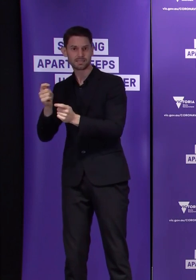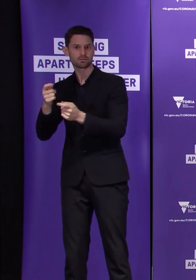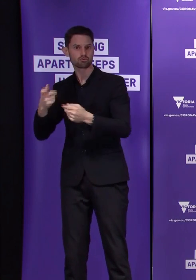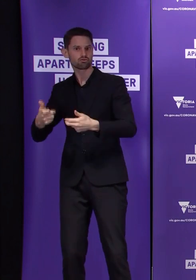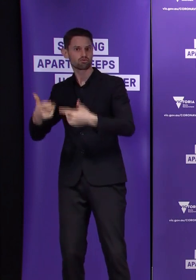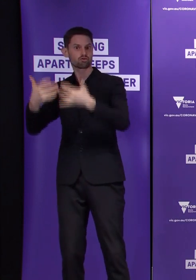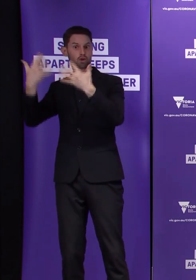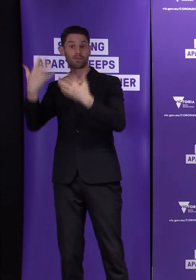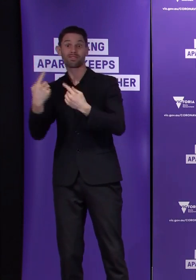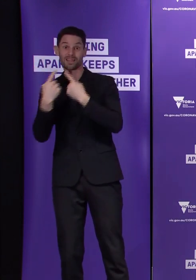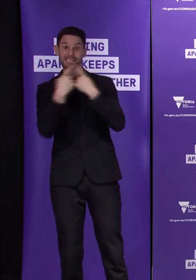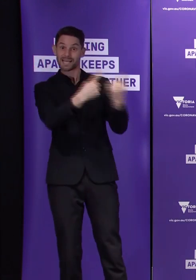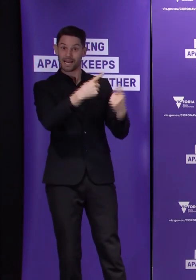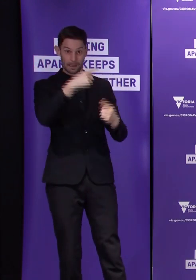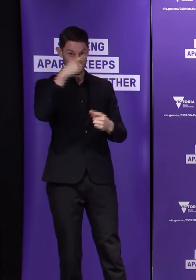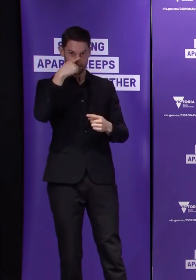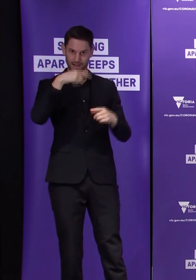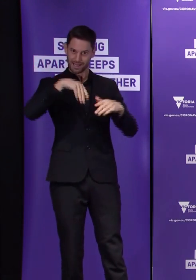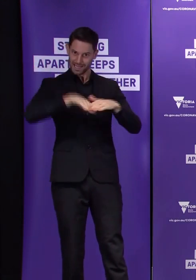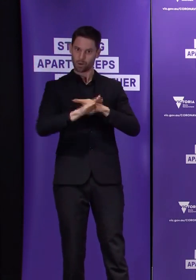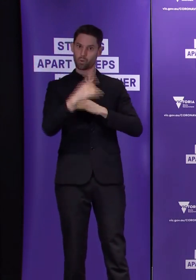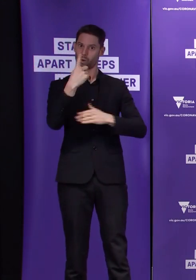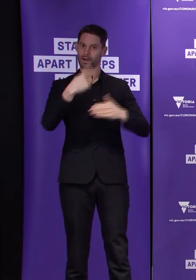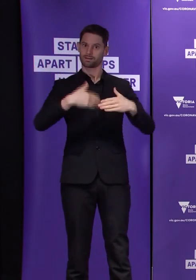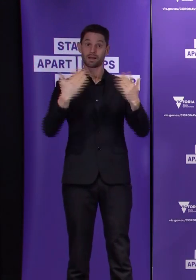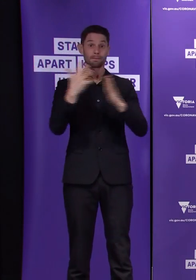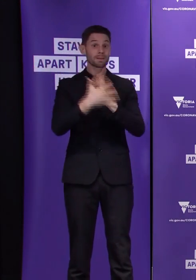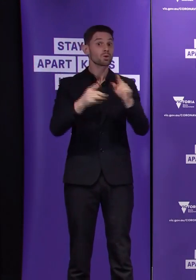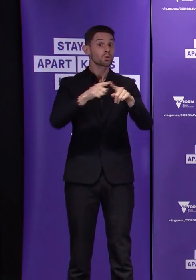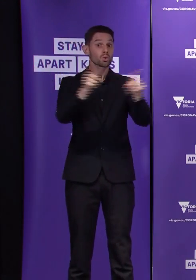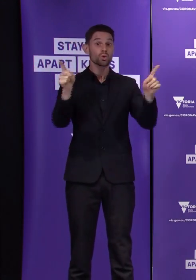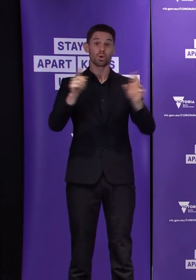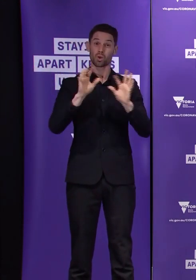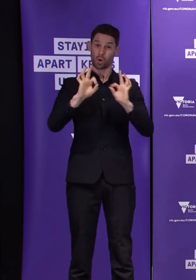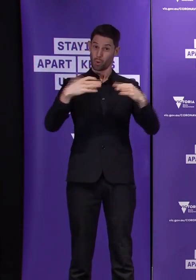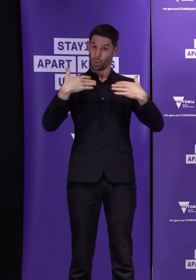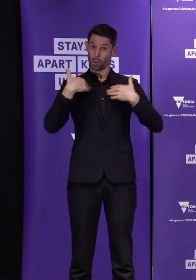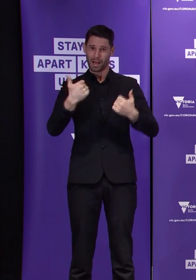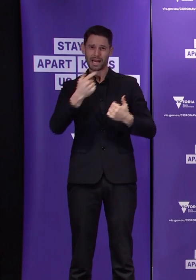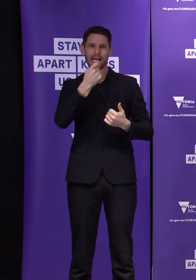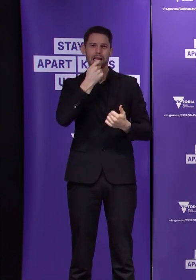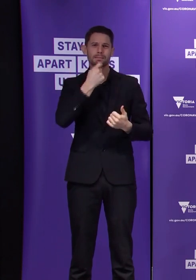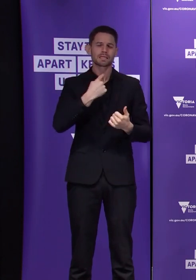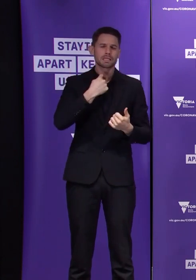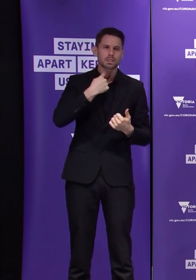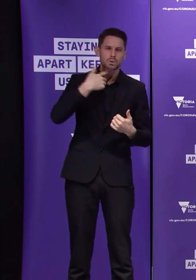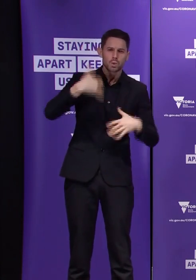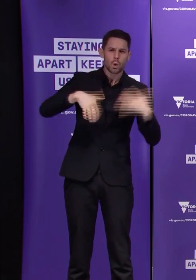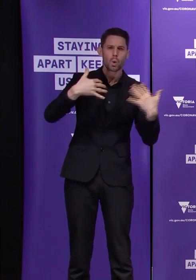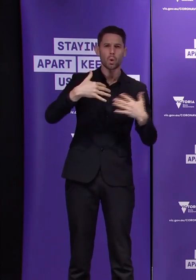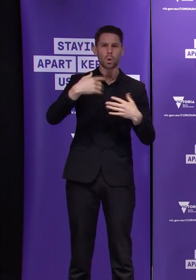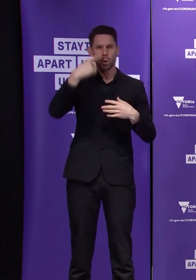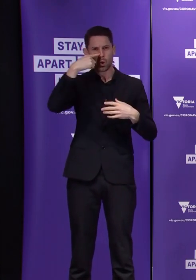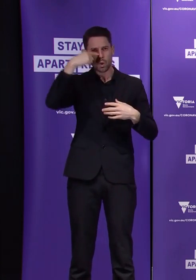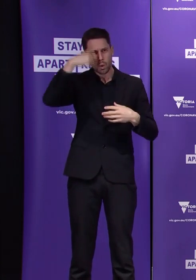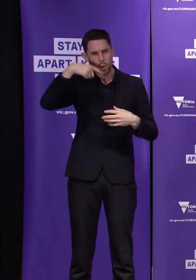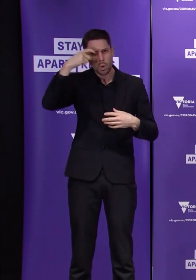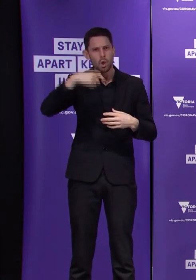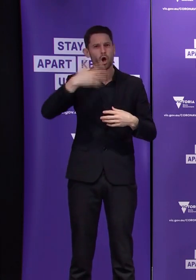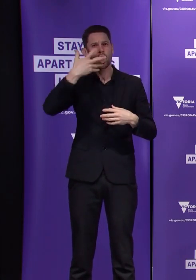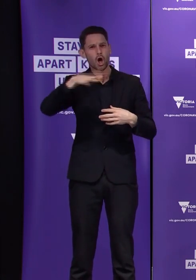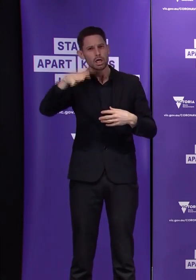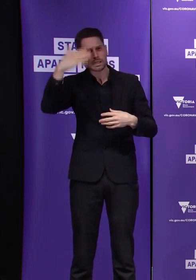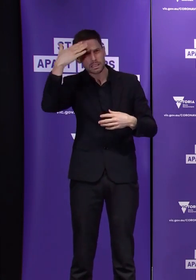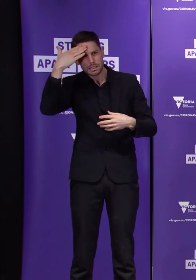got any symptoms at all, please come forward and get tested. That's important any day, but I think it becomes even more important in